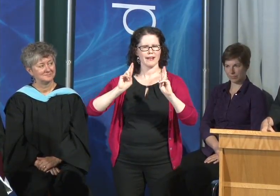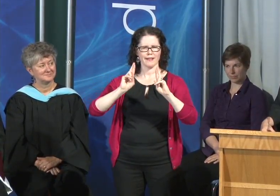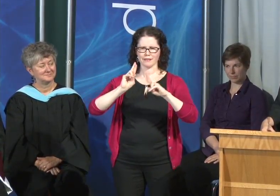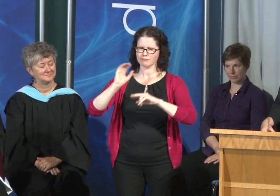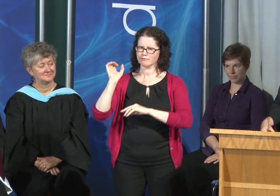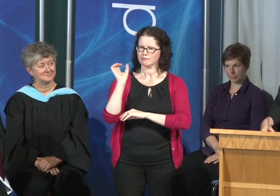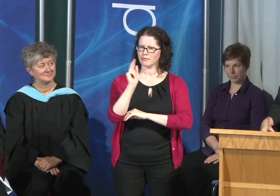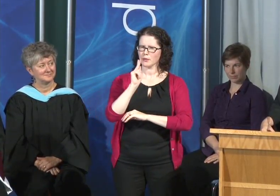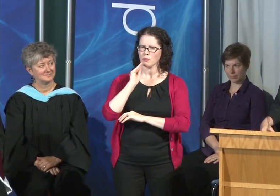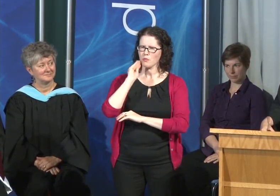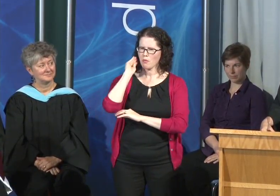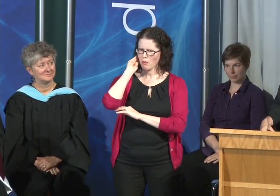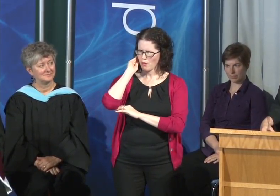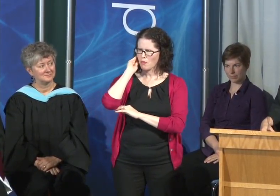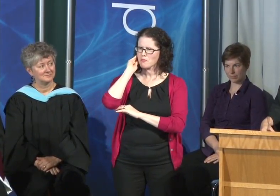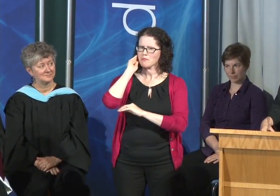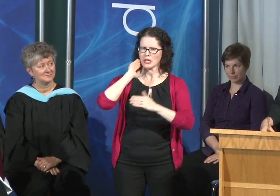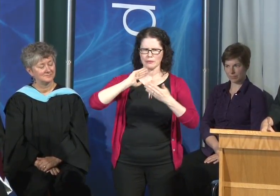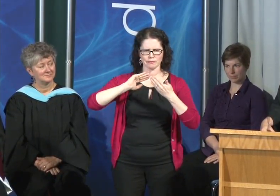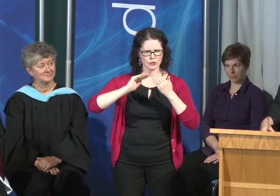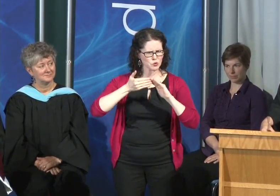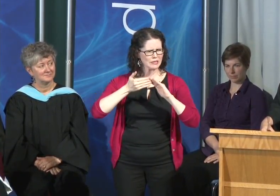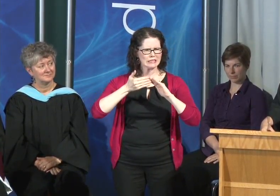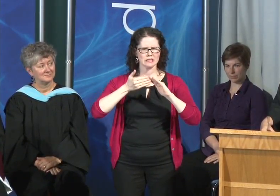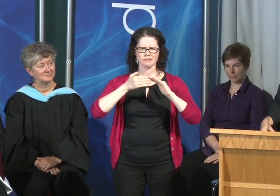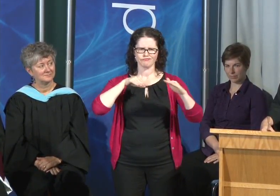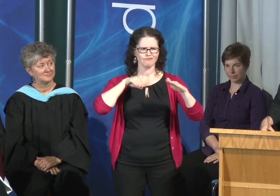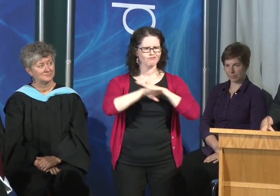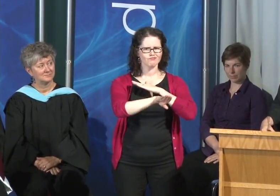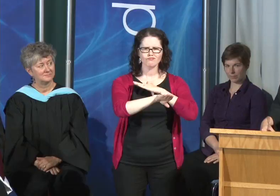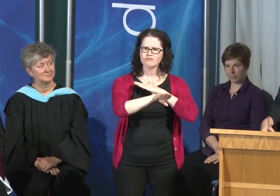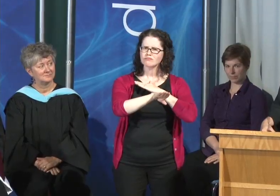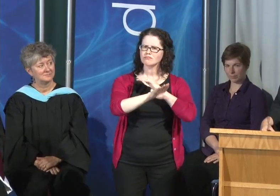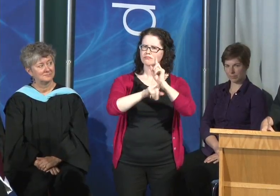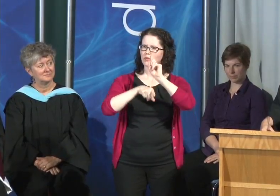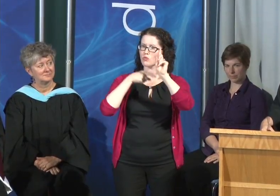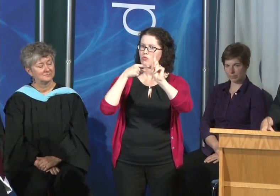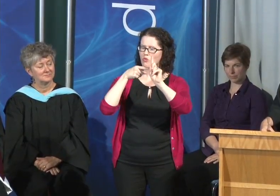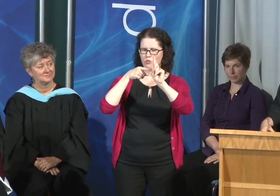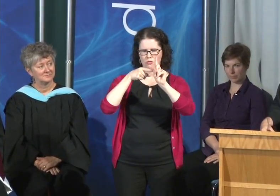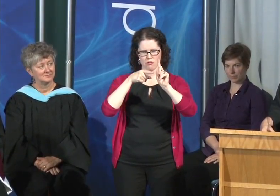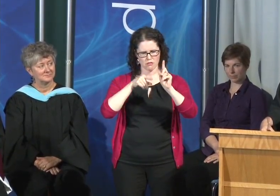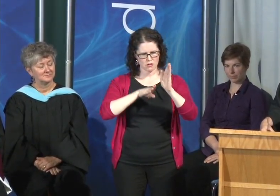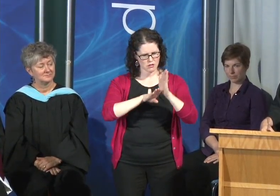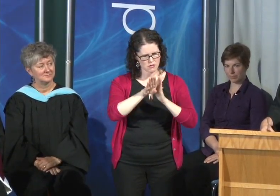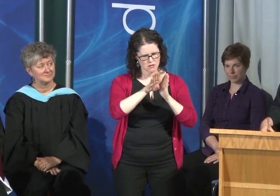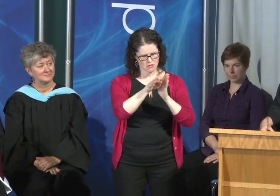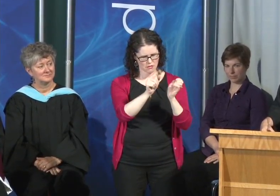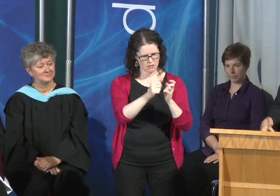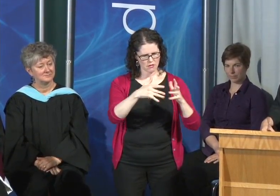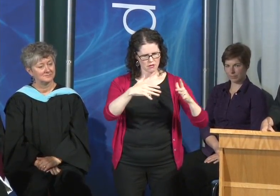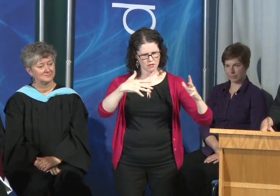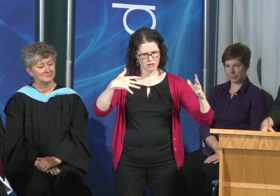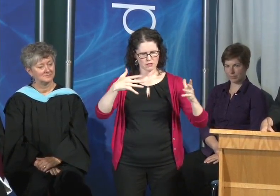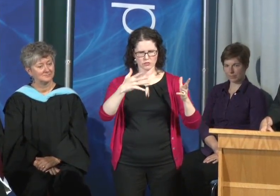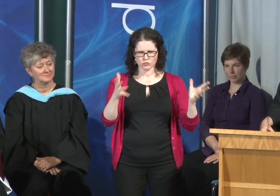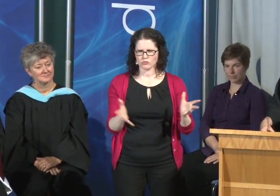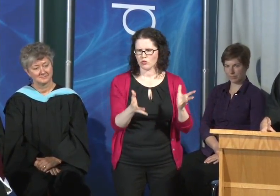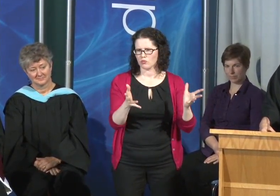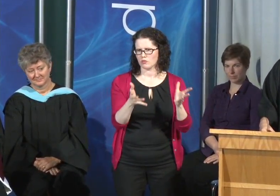homes, to our communities, and work towards making them the places that we want them to be.